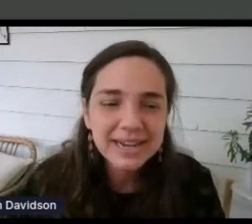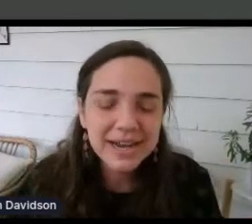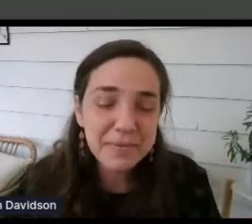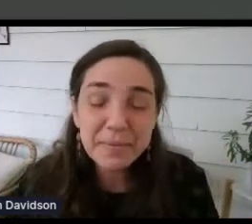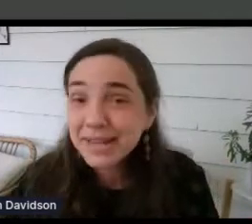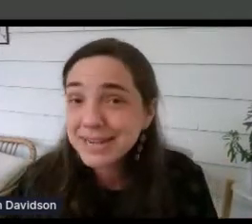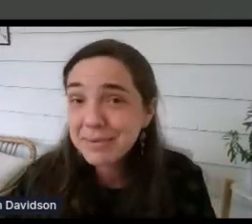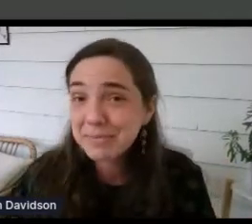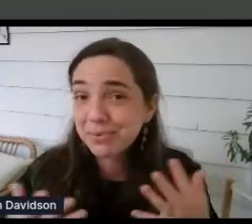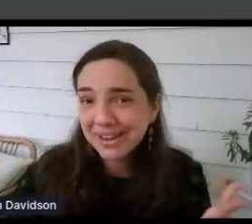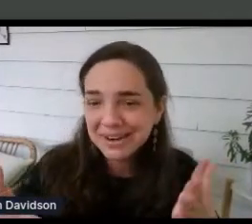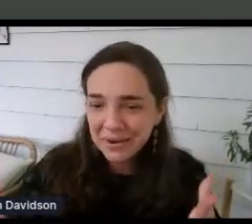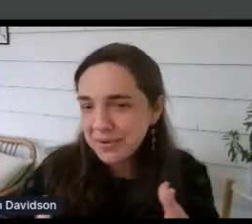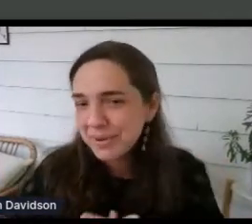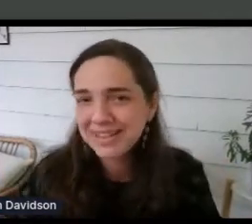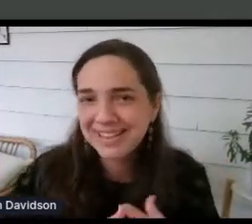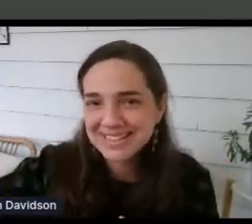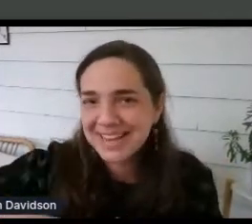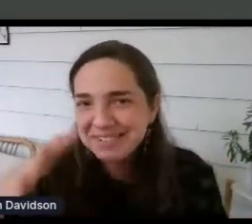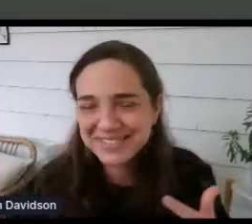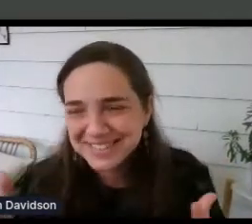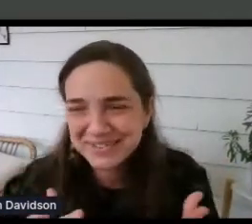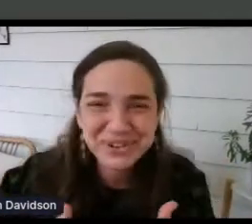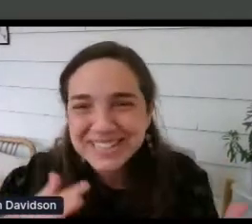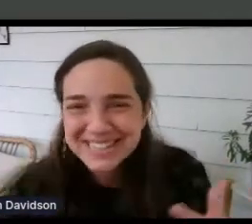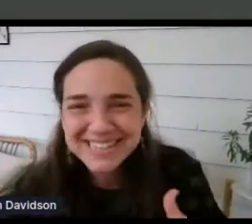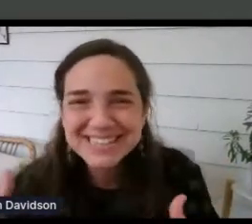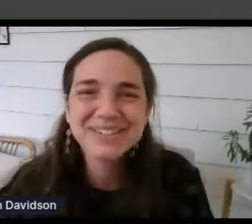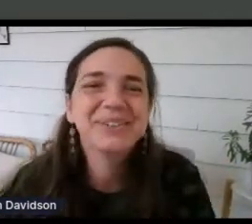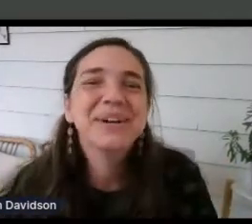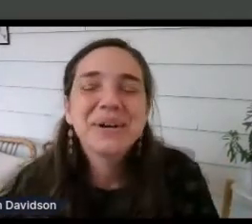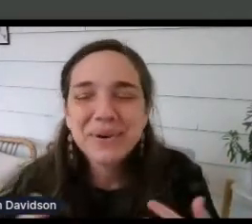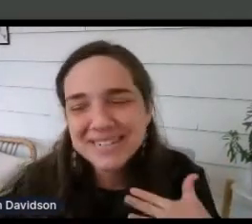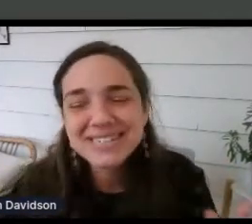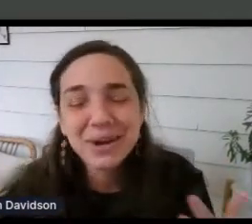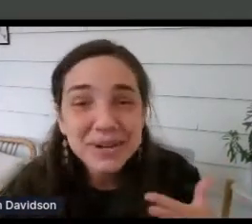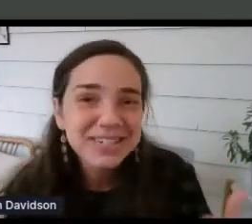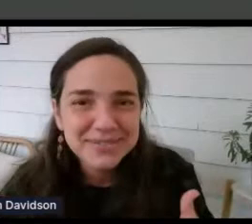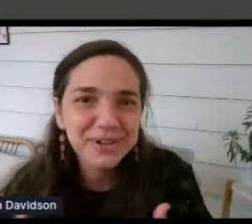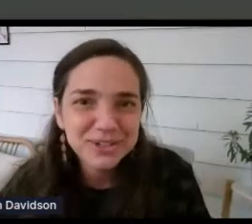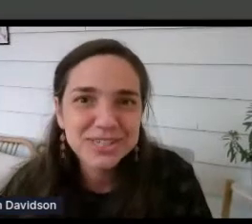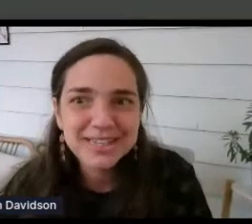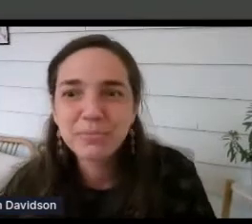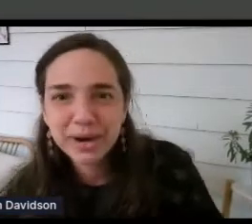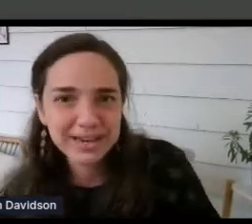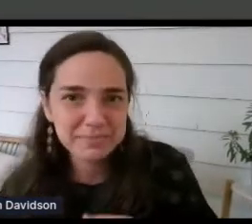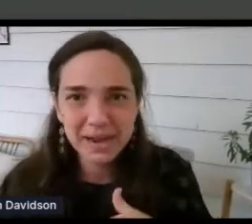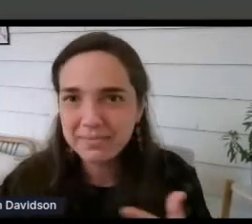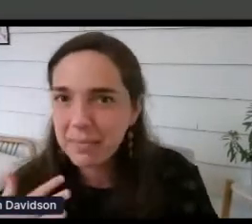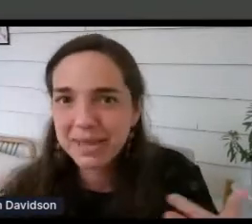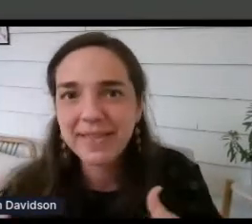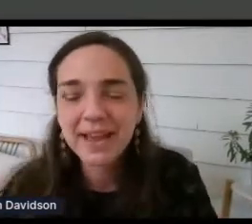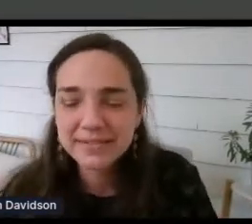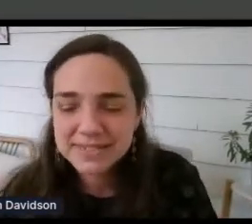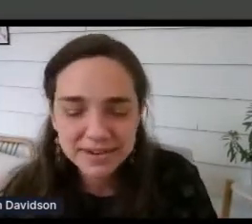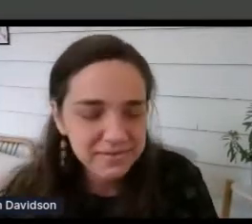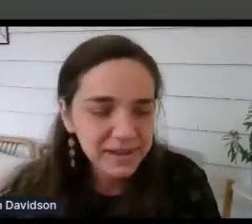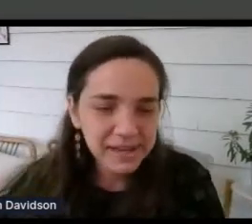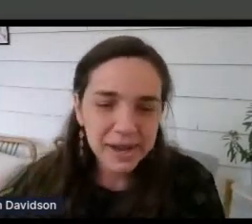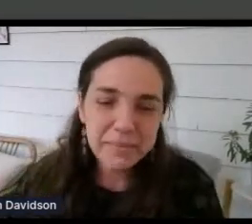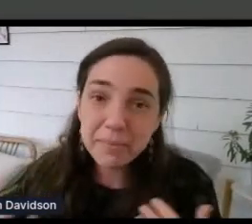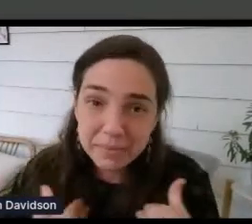mind. I'm not going to talk about the brain at all, but I think this stuff translates to questions if you're interested in the brain-mind mapping, that kind of